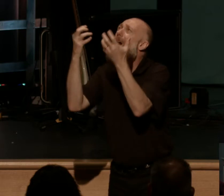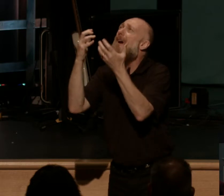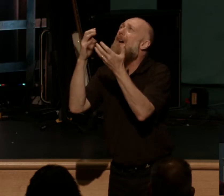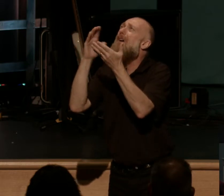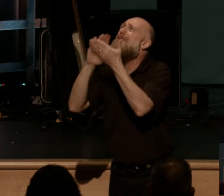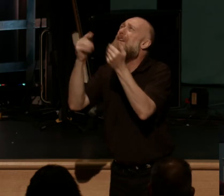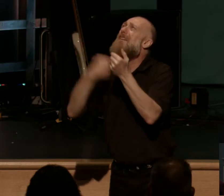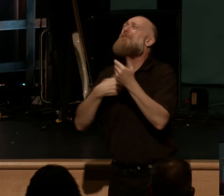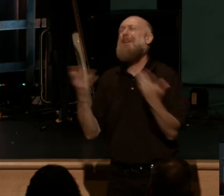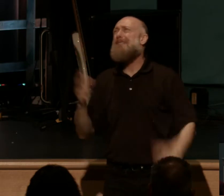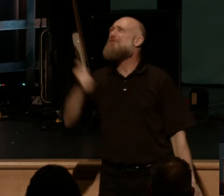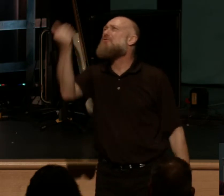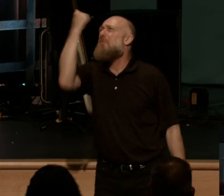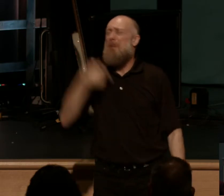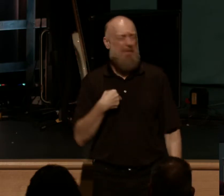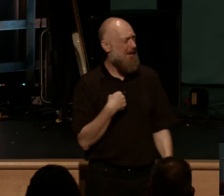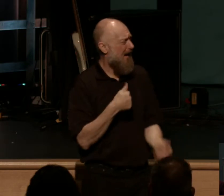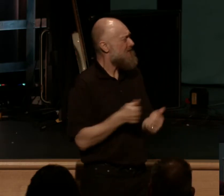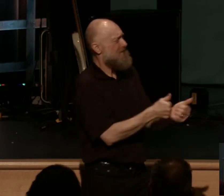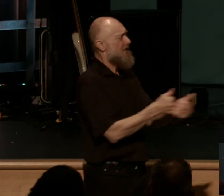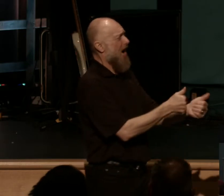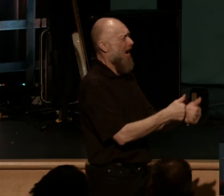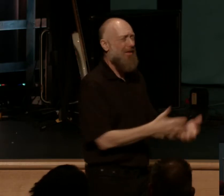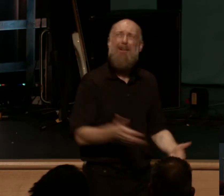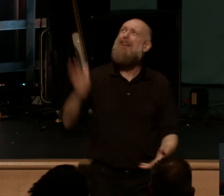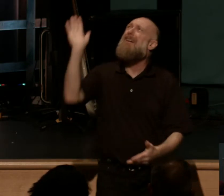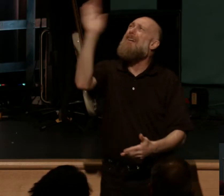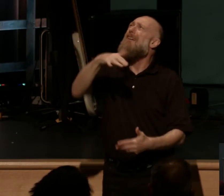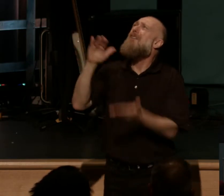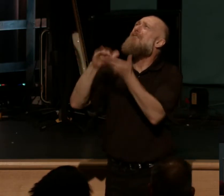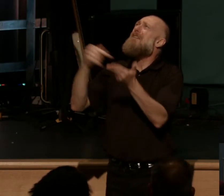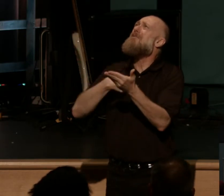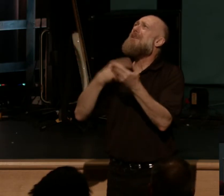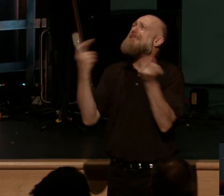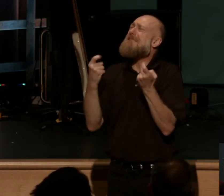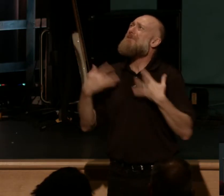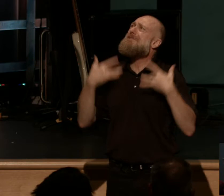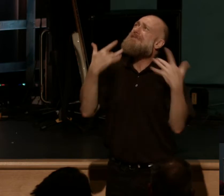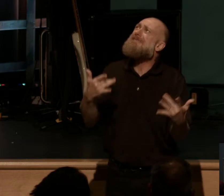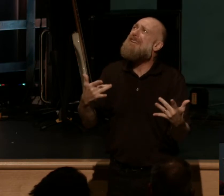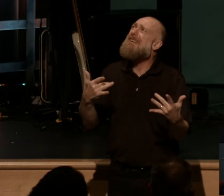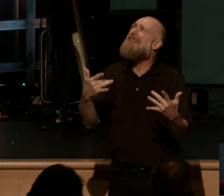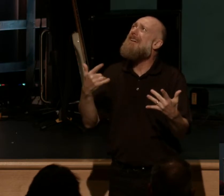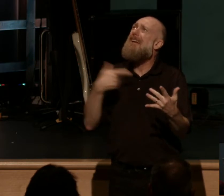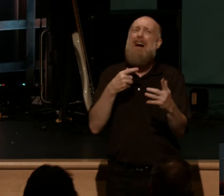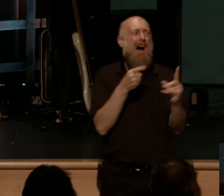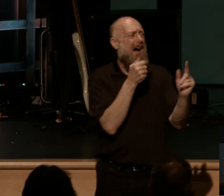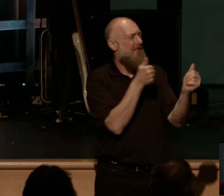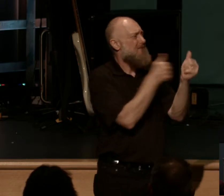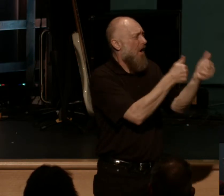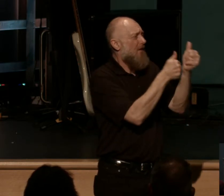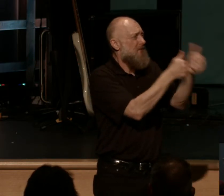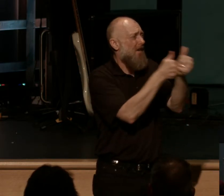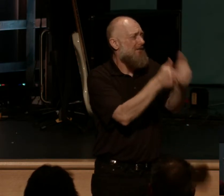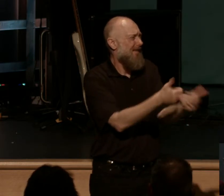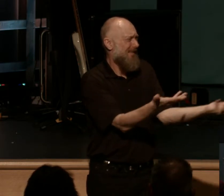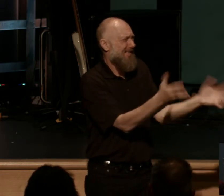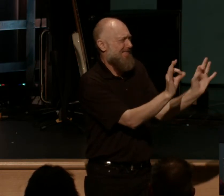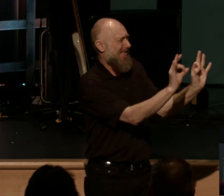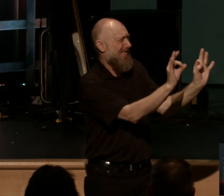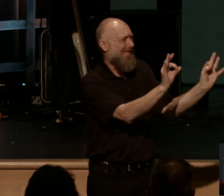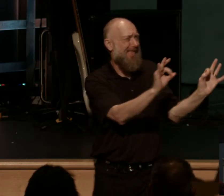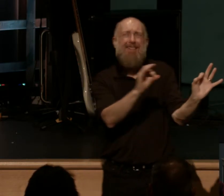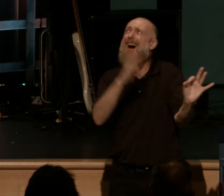I pursue so many stupid things. Forgive me for my sinful tendencies and the pursuit of that which is always empty and neglecting